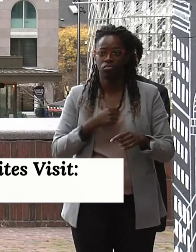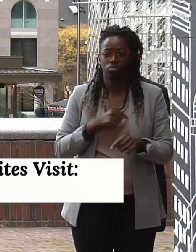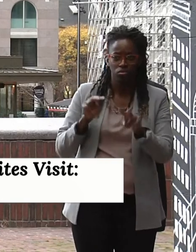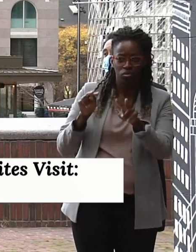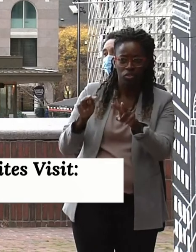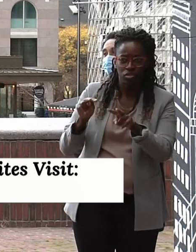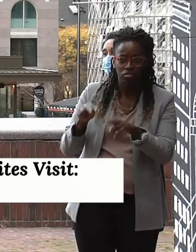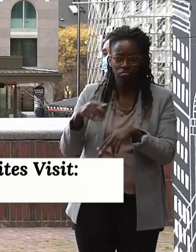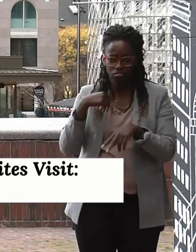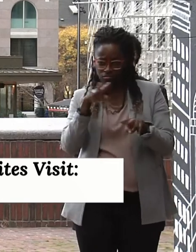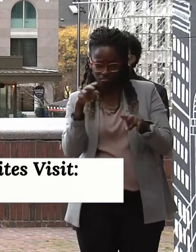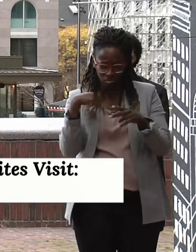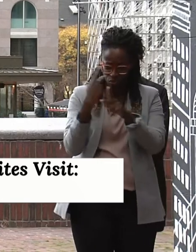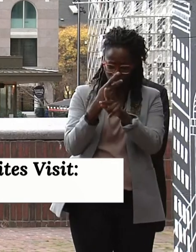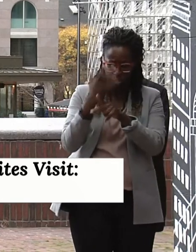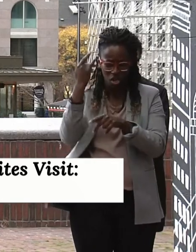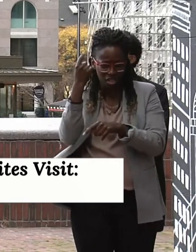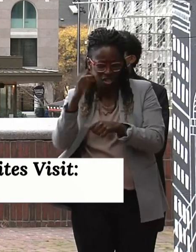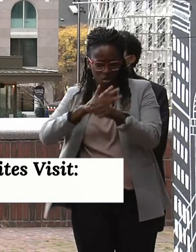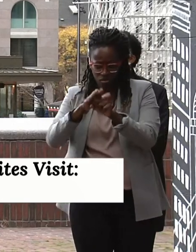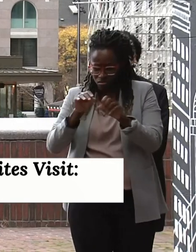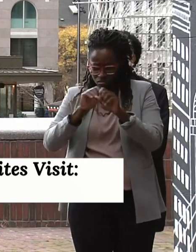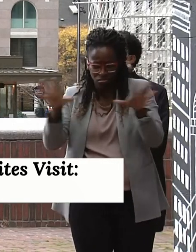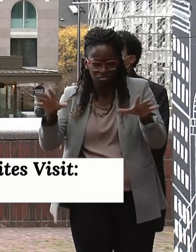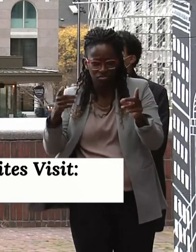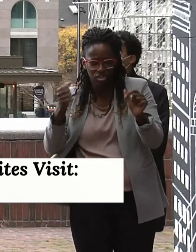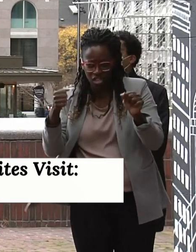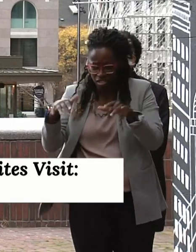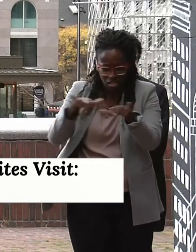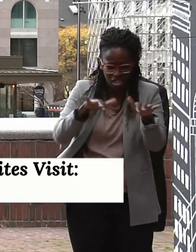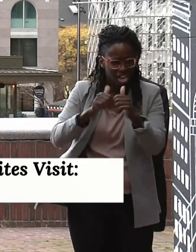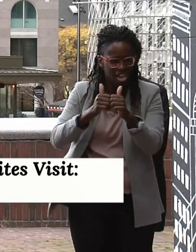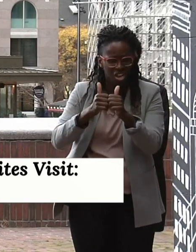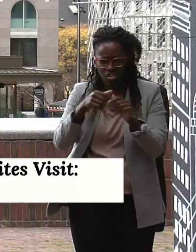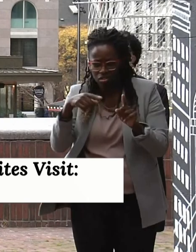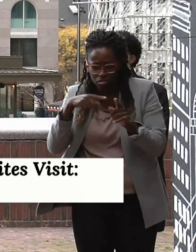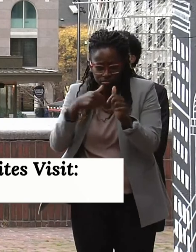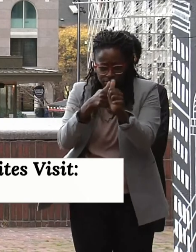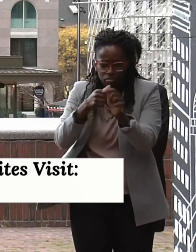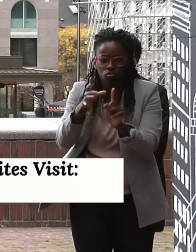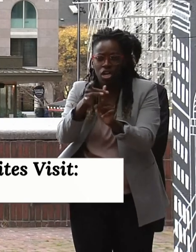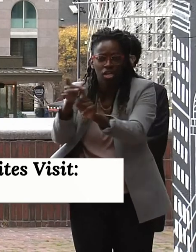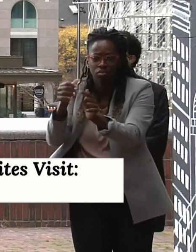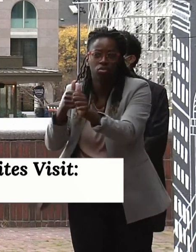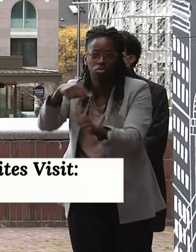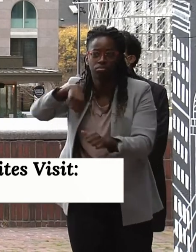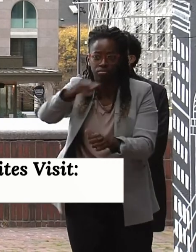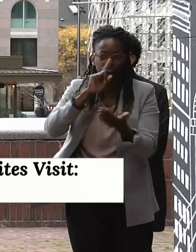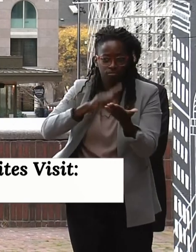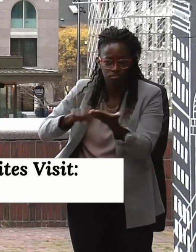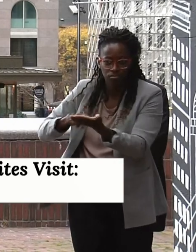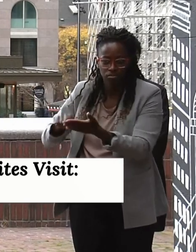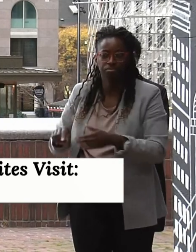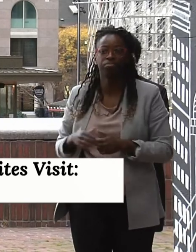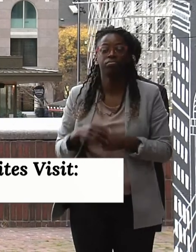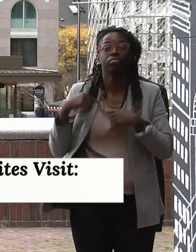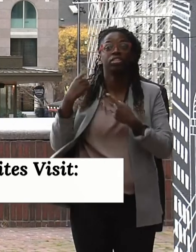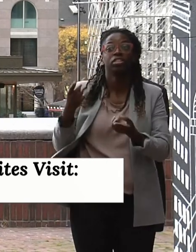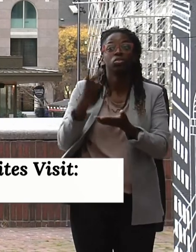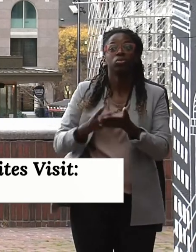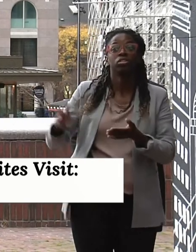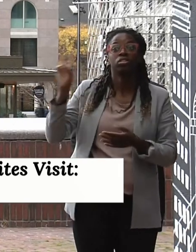the complexities of the COVID-19 spread in our communities. For the last few weeks, our public health experts have been digging deep into the